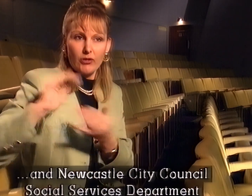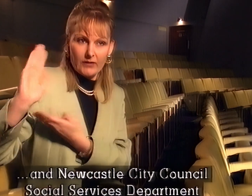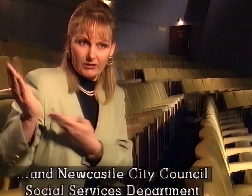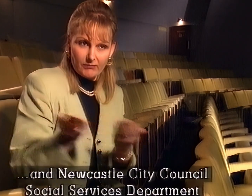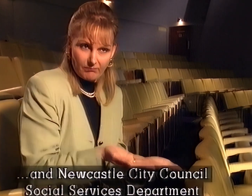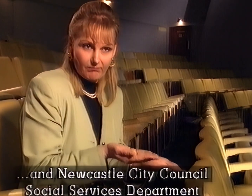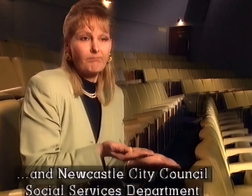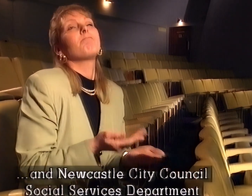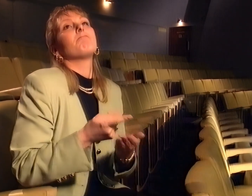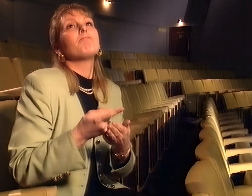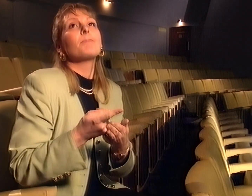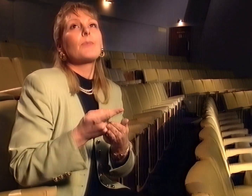Department.